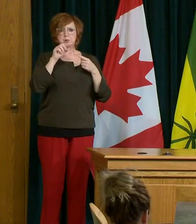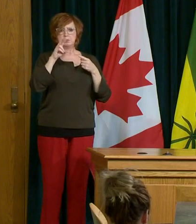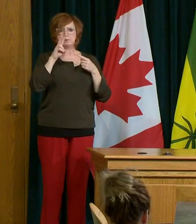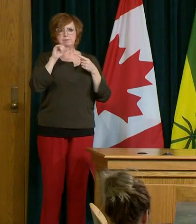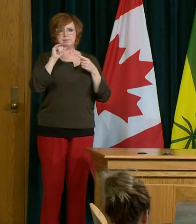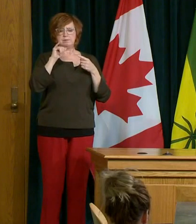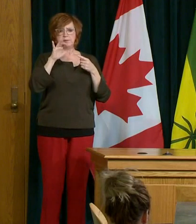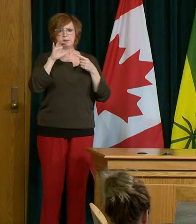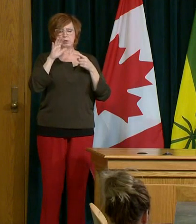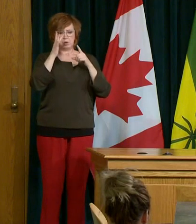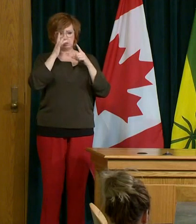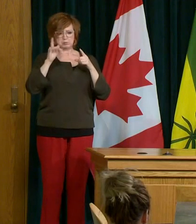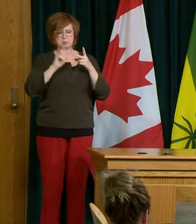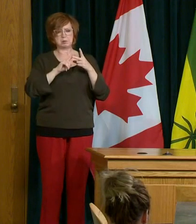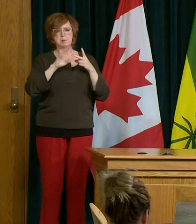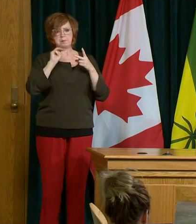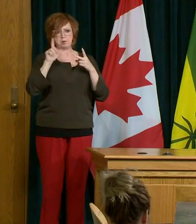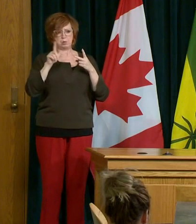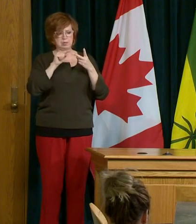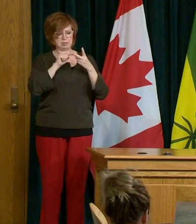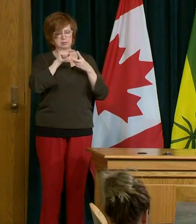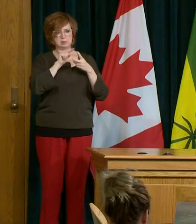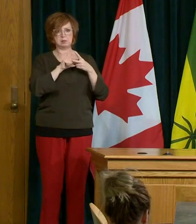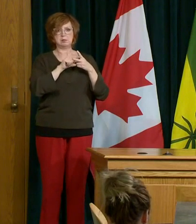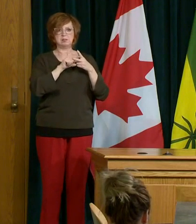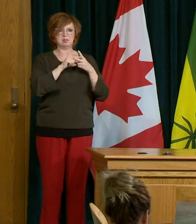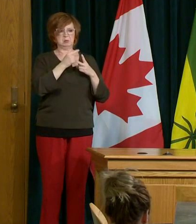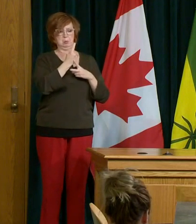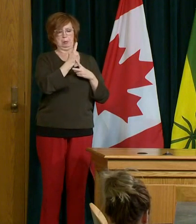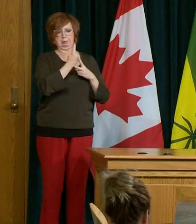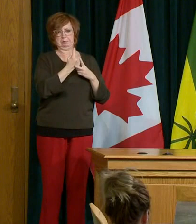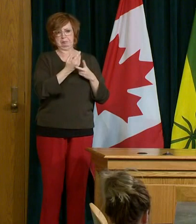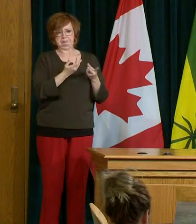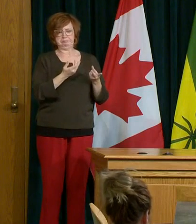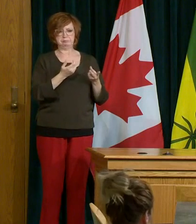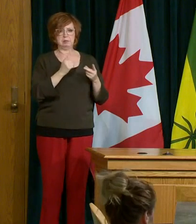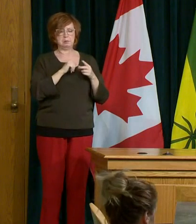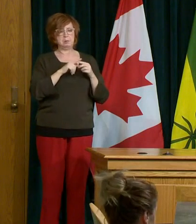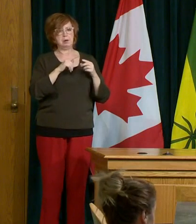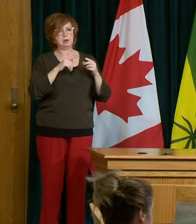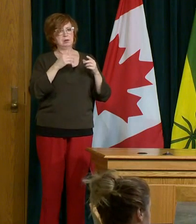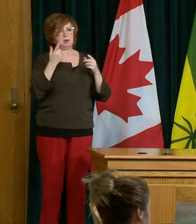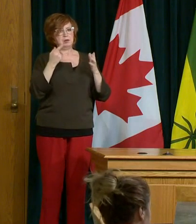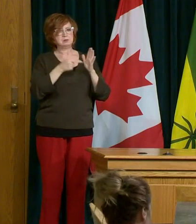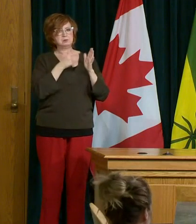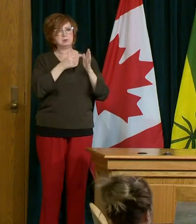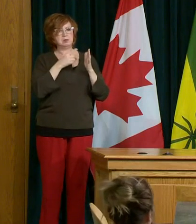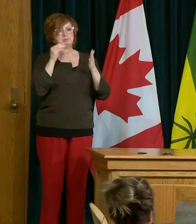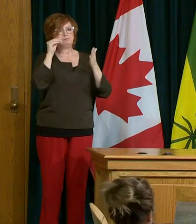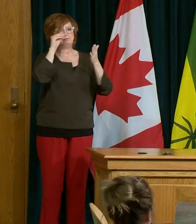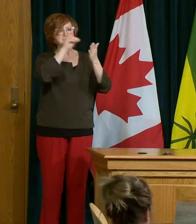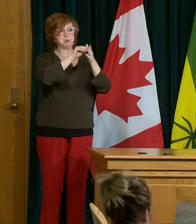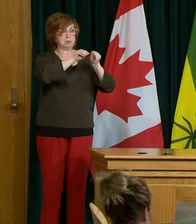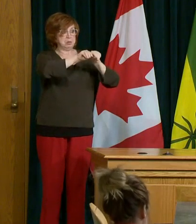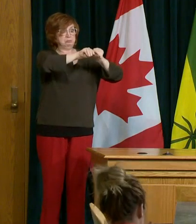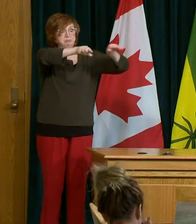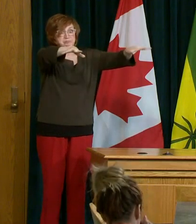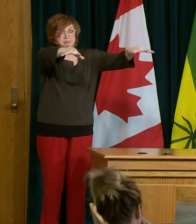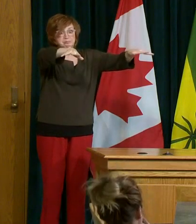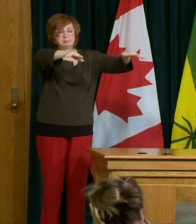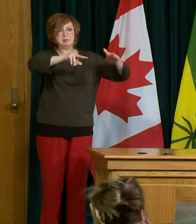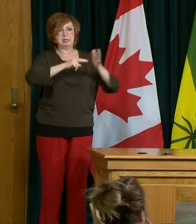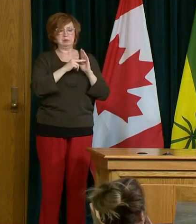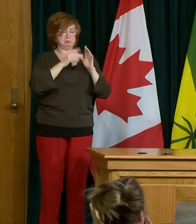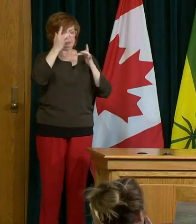an outbreak investigation starts to make sure that there's no further transmission either in staff or patients or visitors. And so that is concluded in